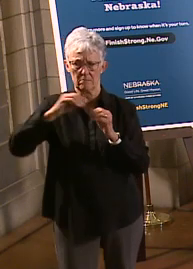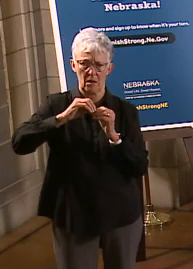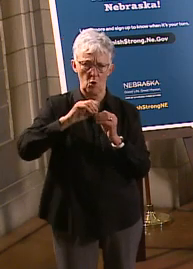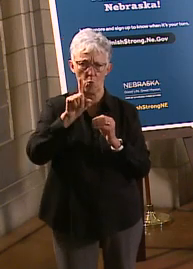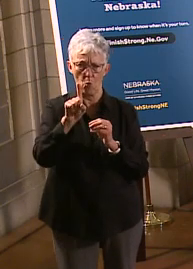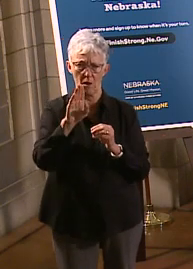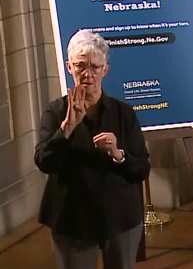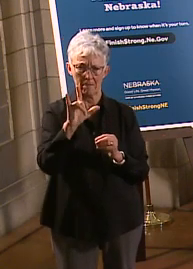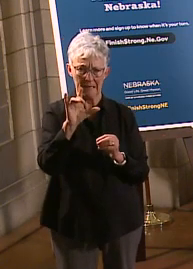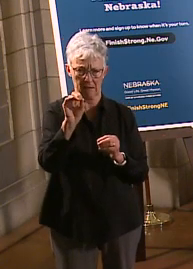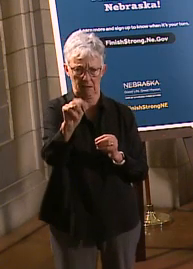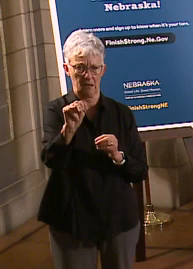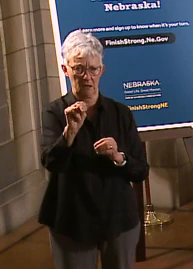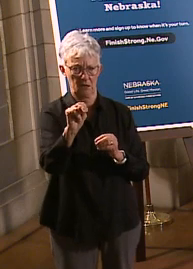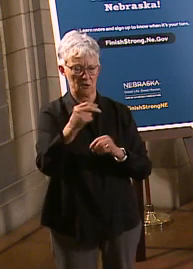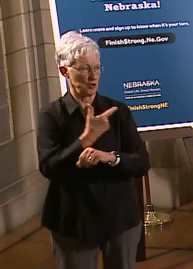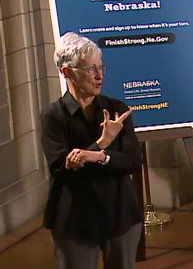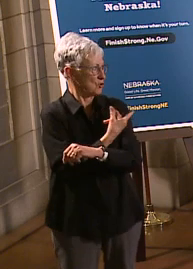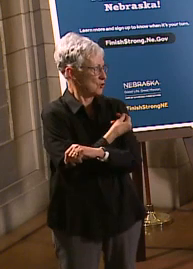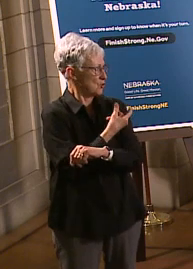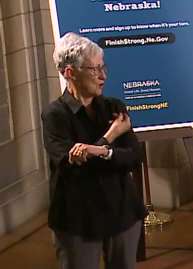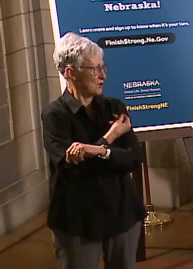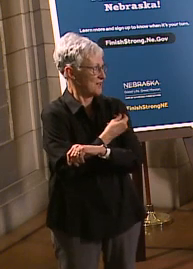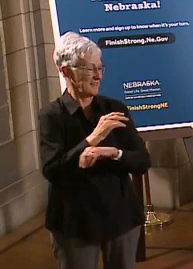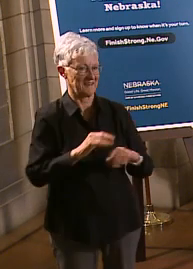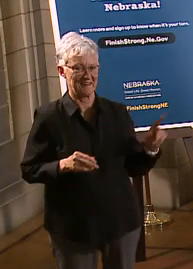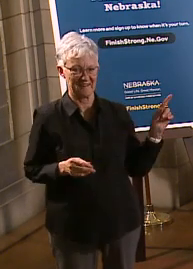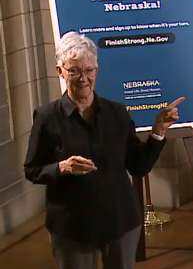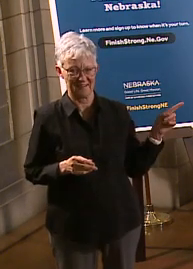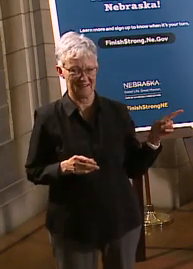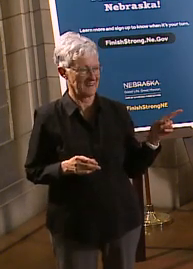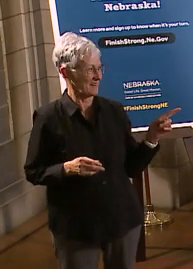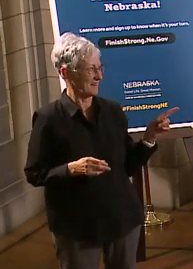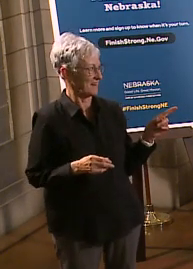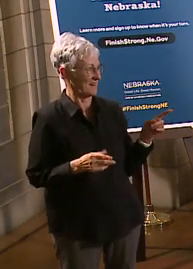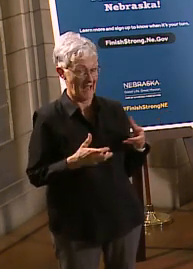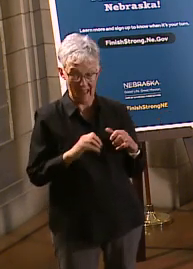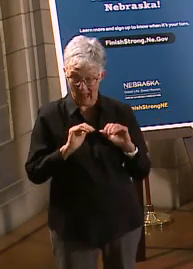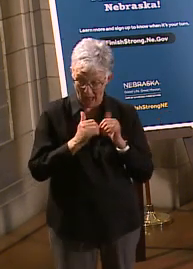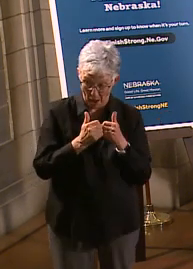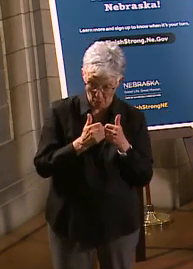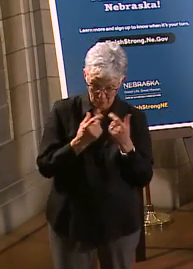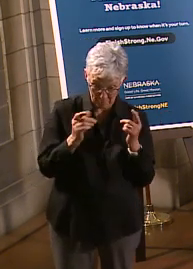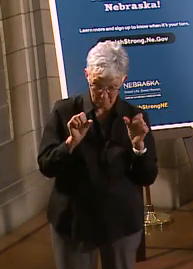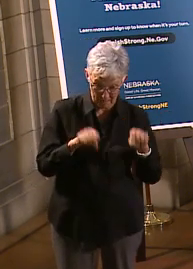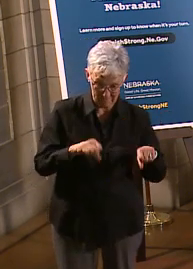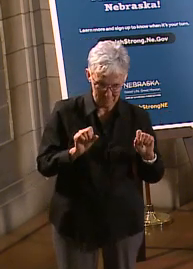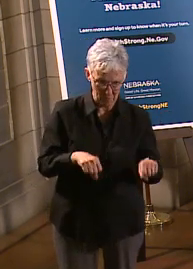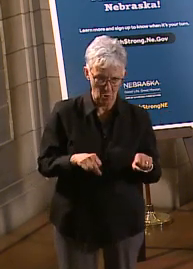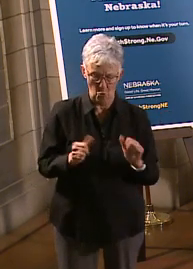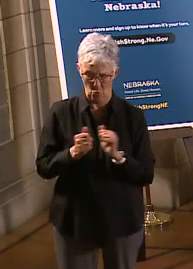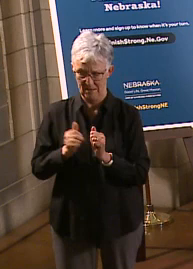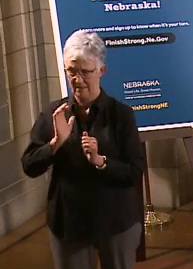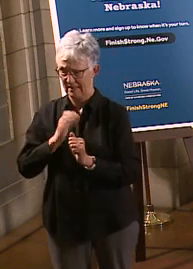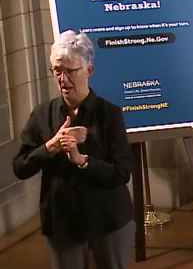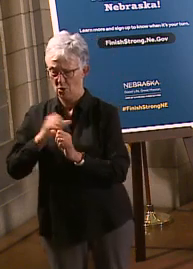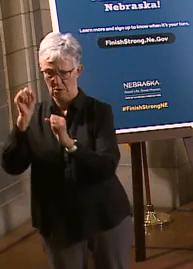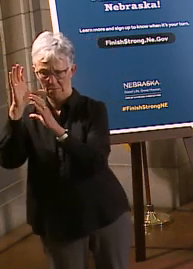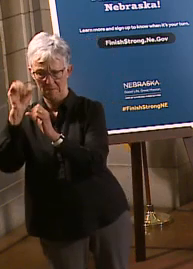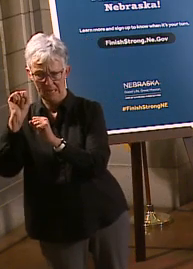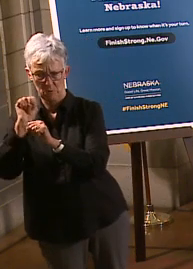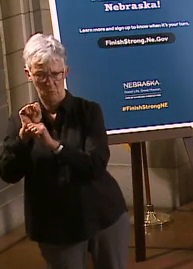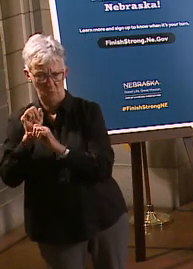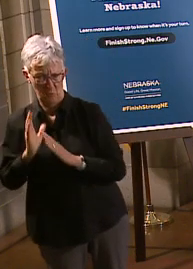syringes? How's it possible? with amazing associates there, clearly. If you were to go in and